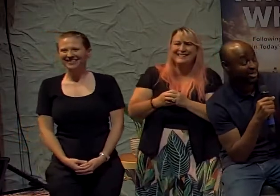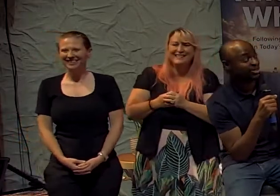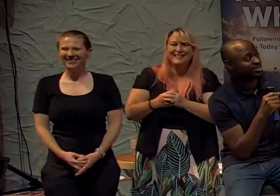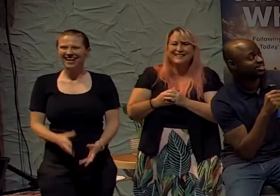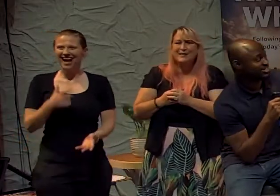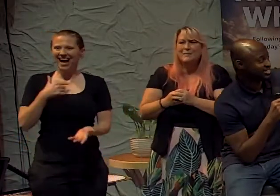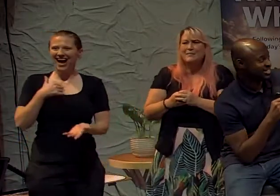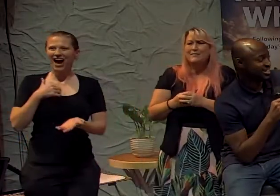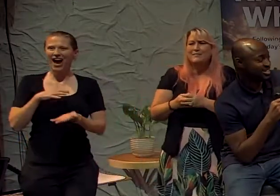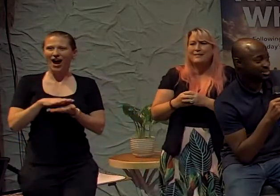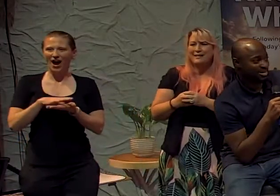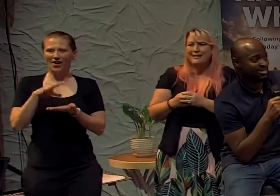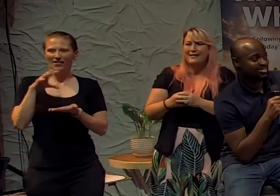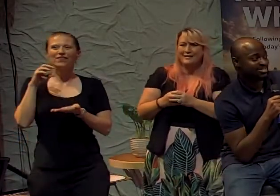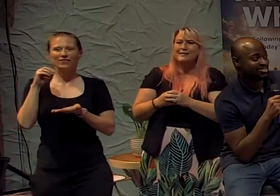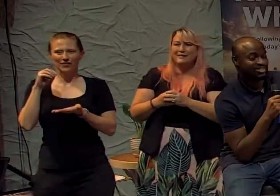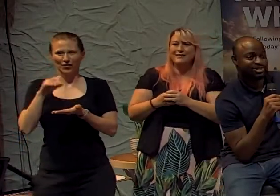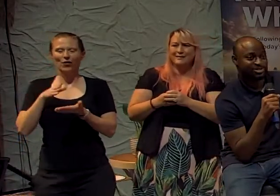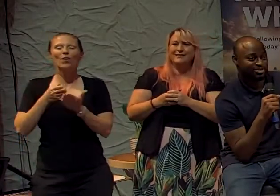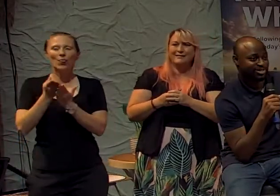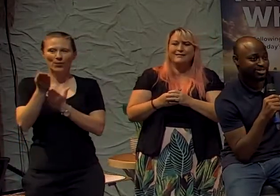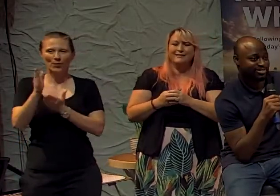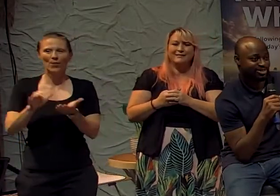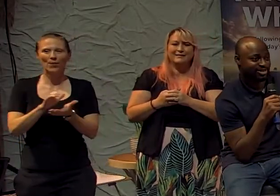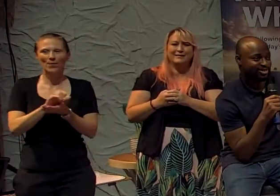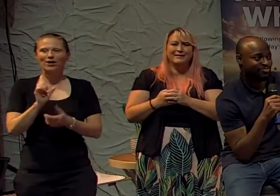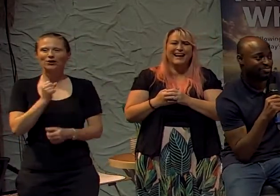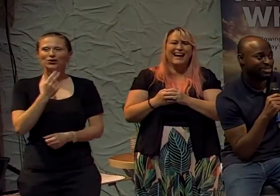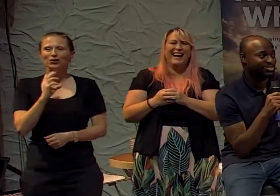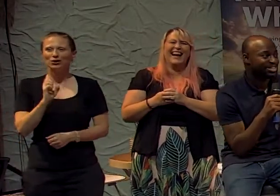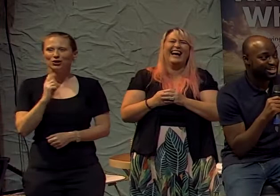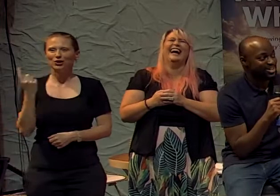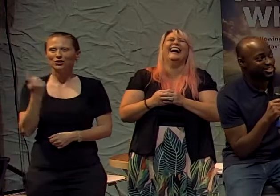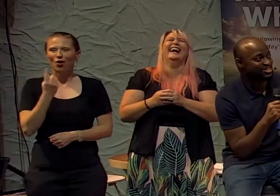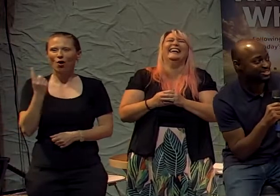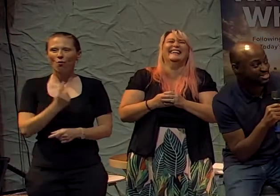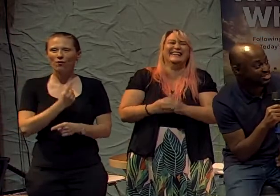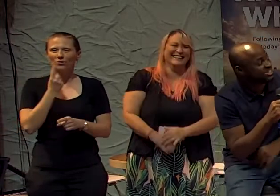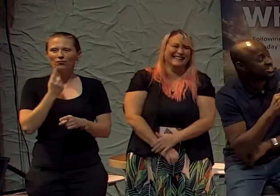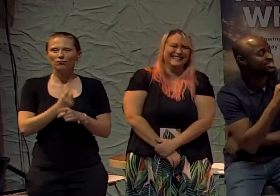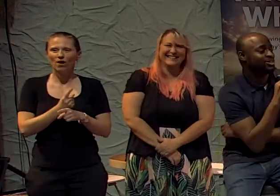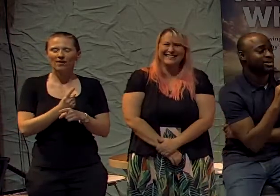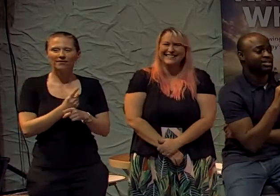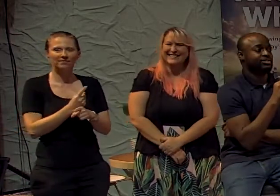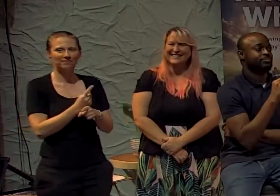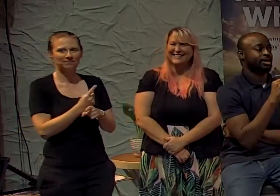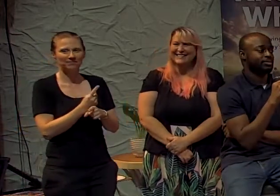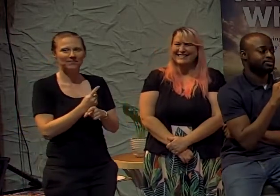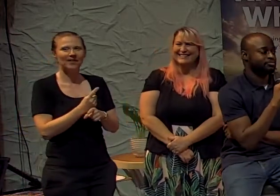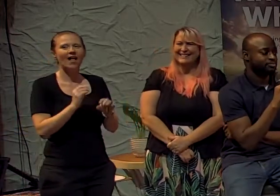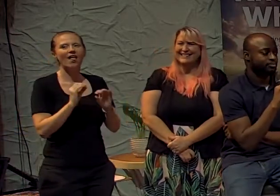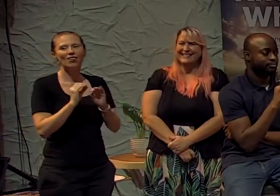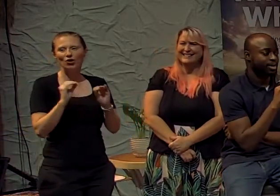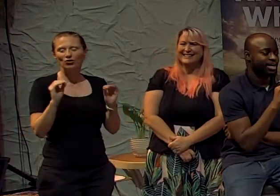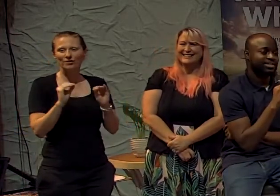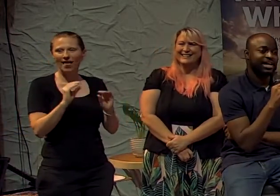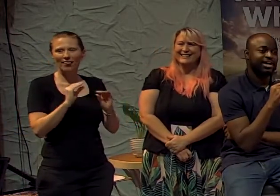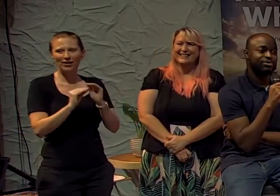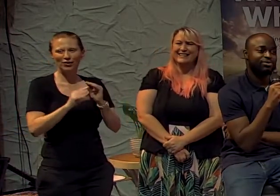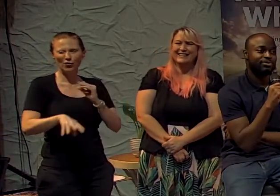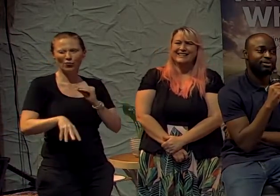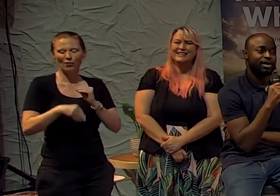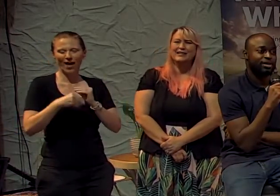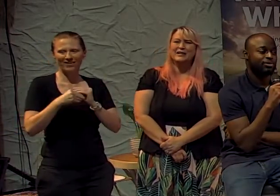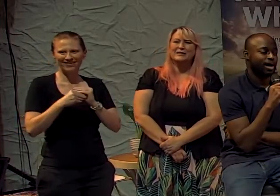I've learned through marriage that she's always right. So there's nothing to correct there, but I think